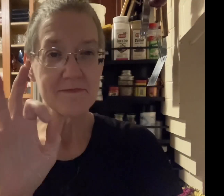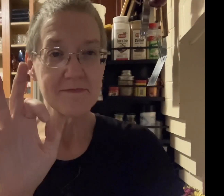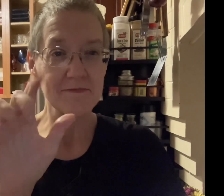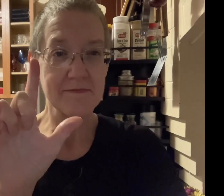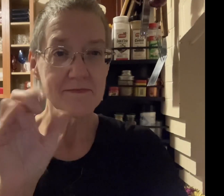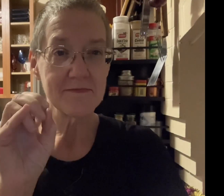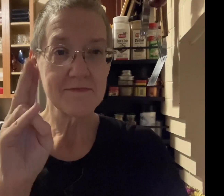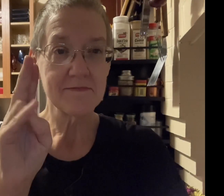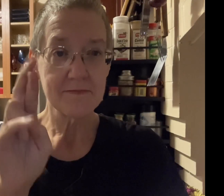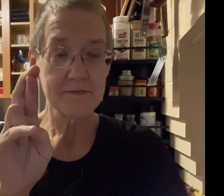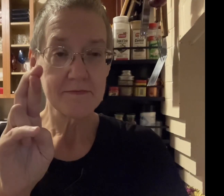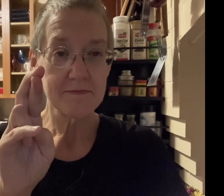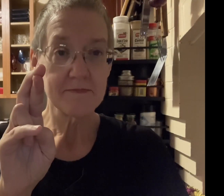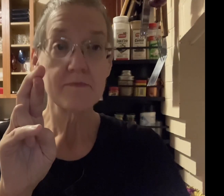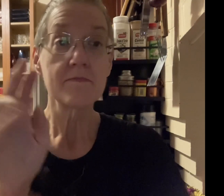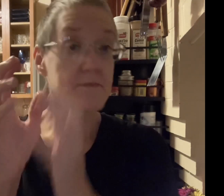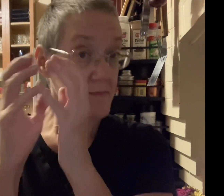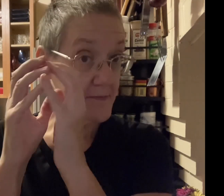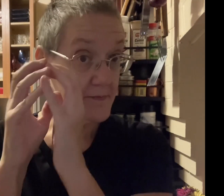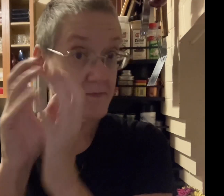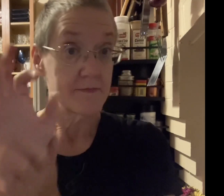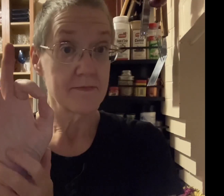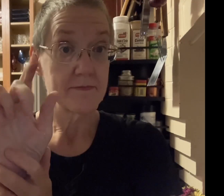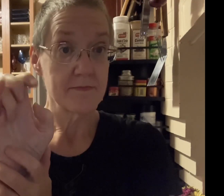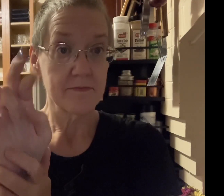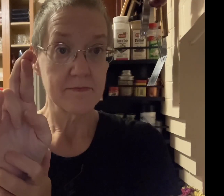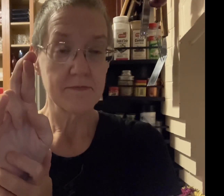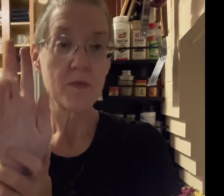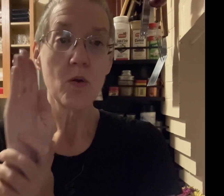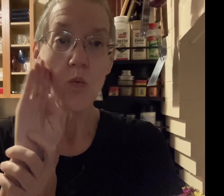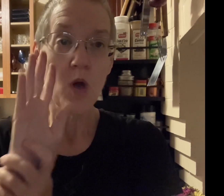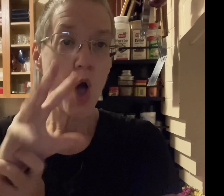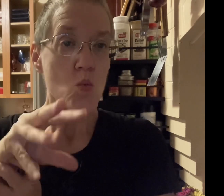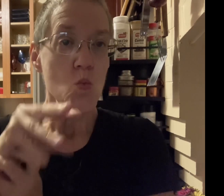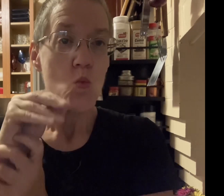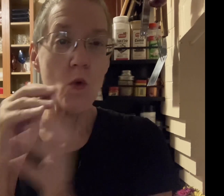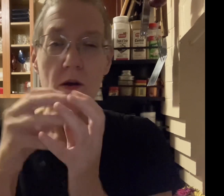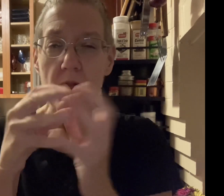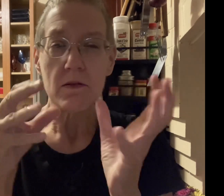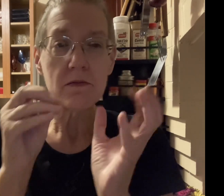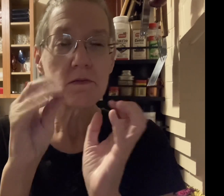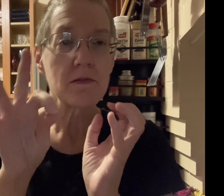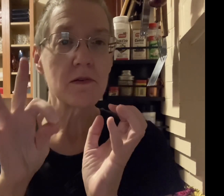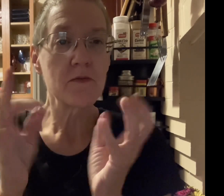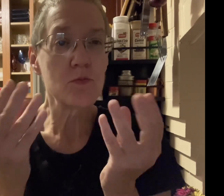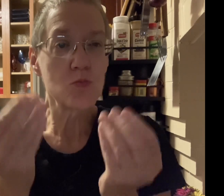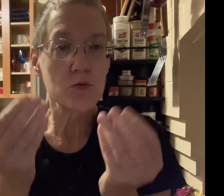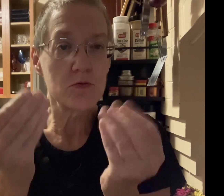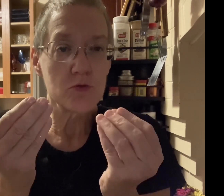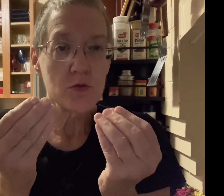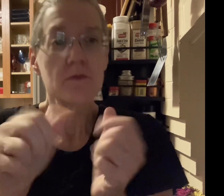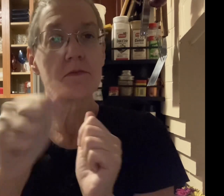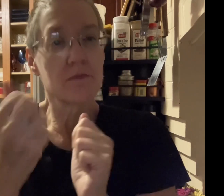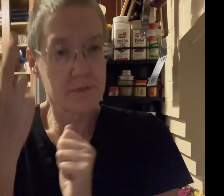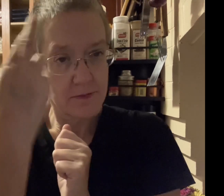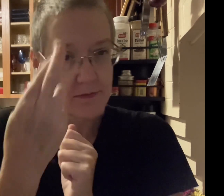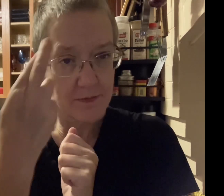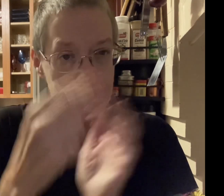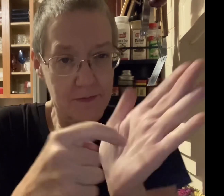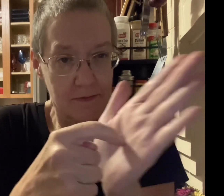Last, 3/4 a cup of coconut flour. Now, coconut flour is going to soak up all that moisture. It's